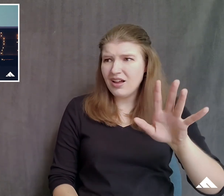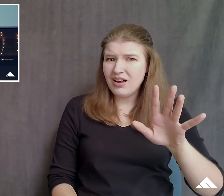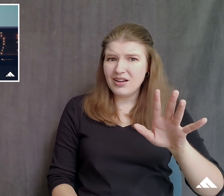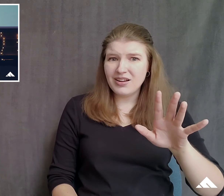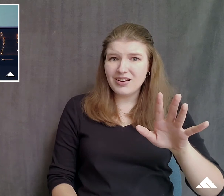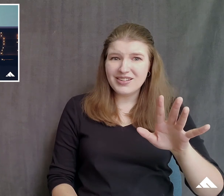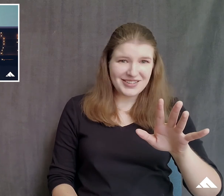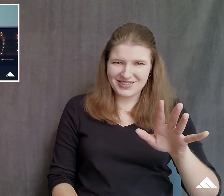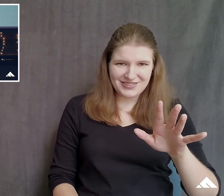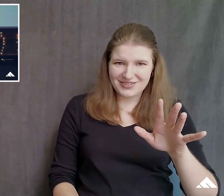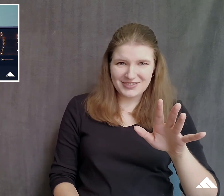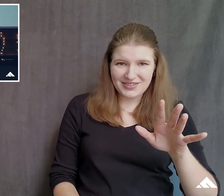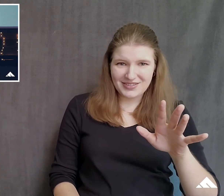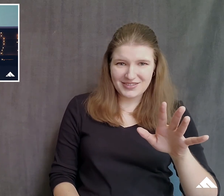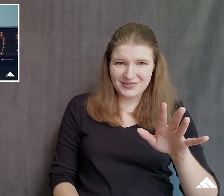or whatever.